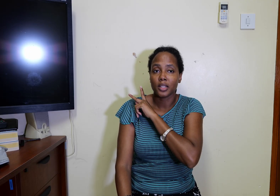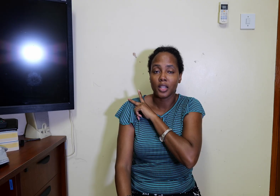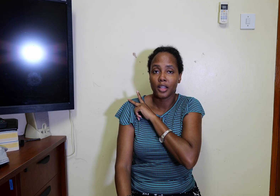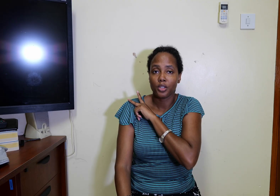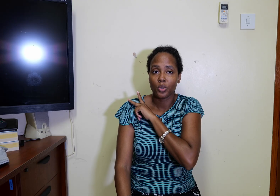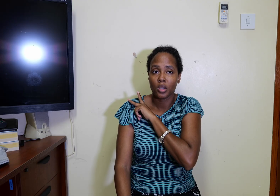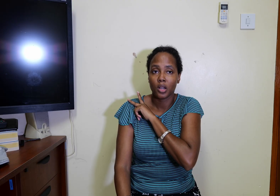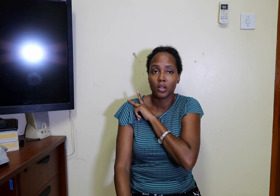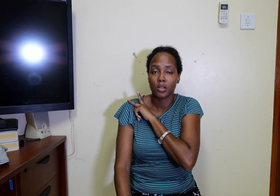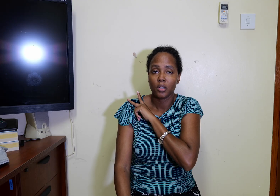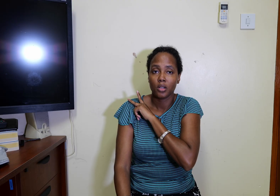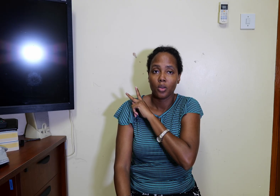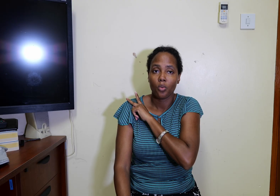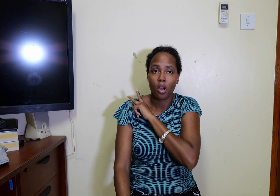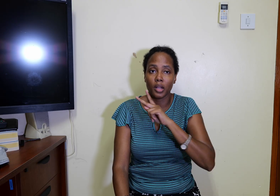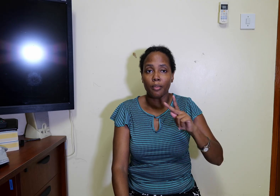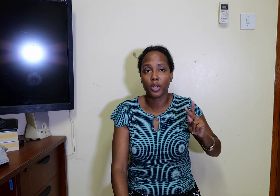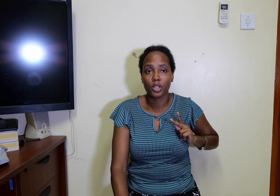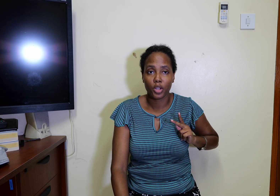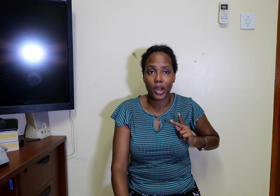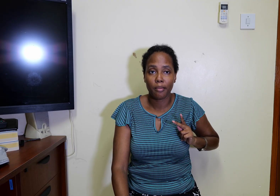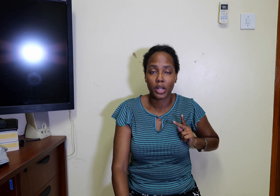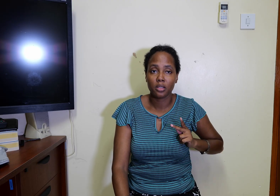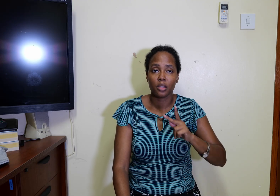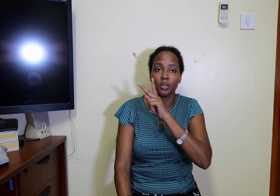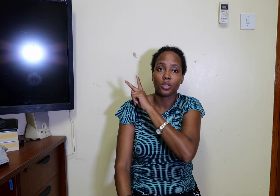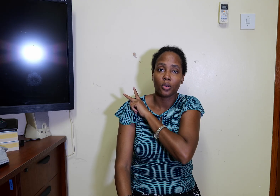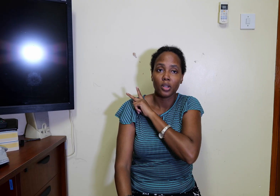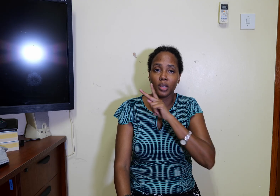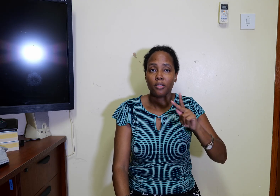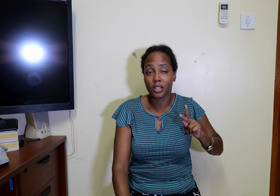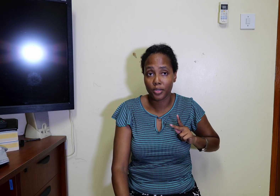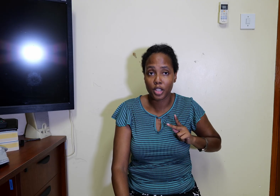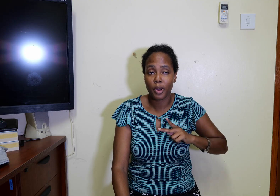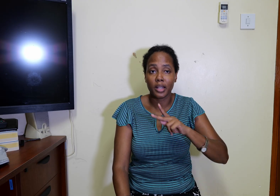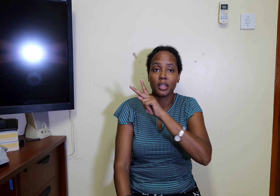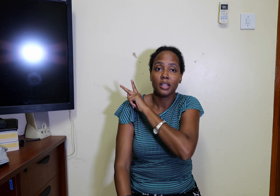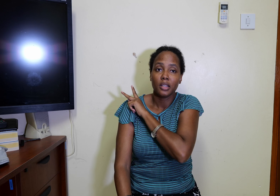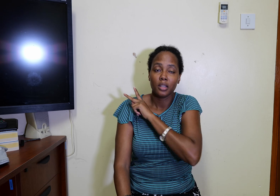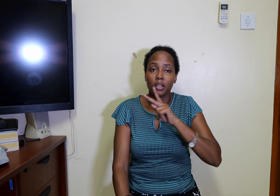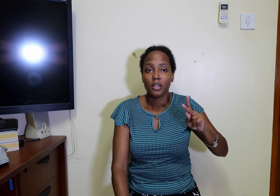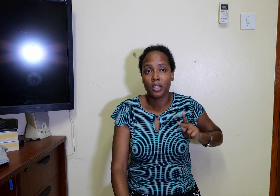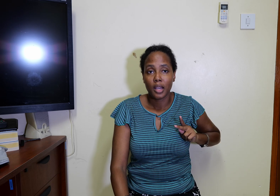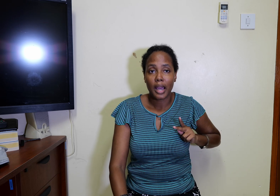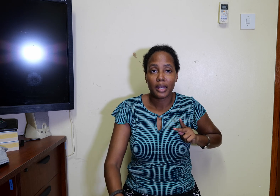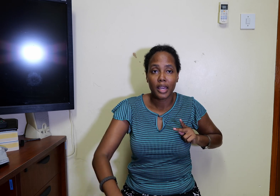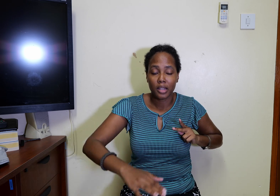at your left shoulder, 1, and bring it to your right breast. So that's the first part. And then